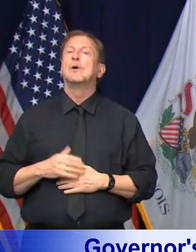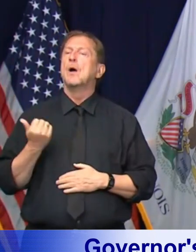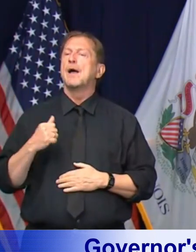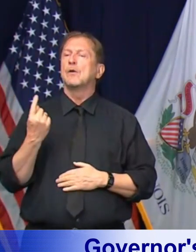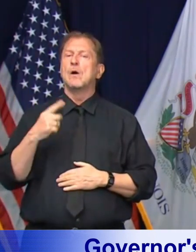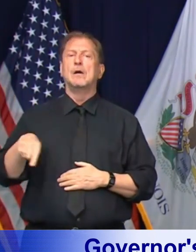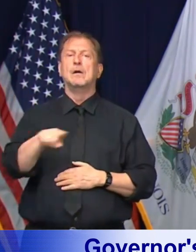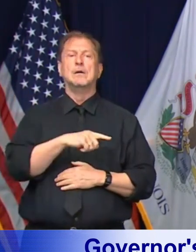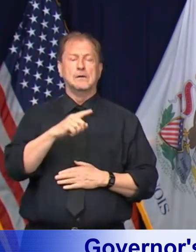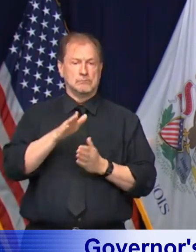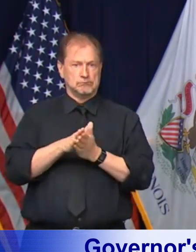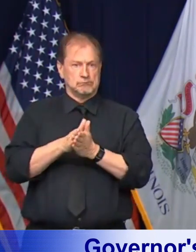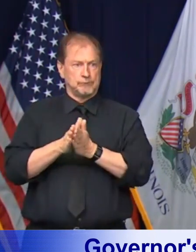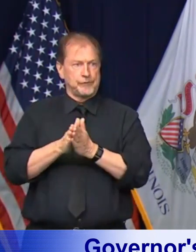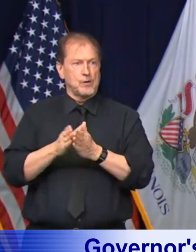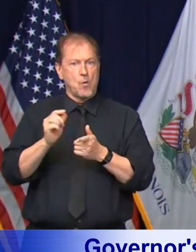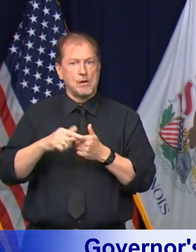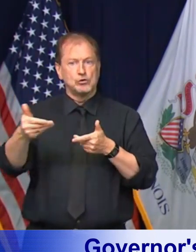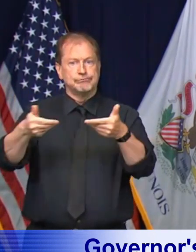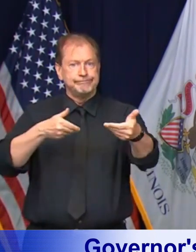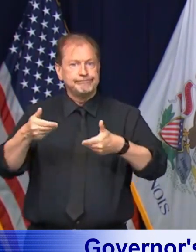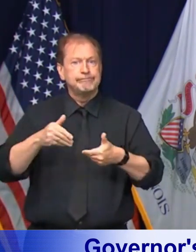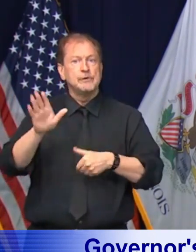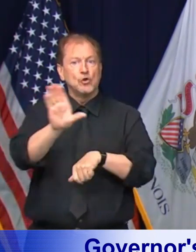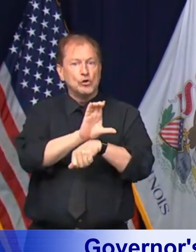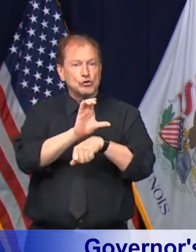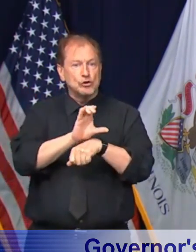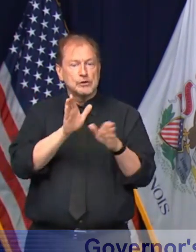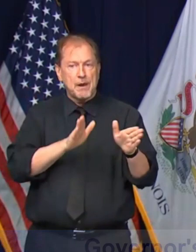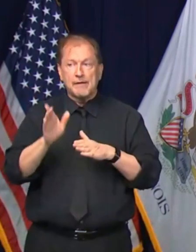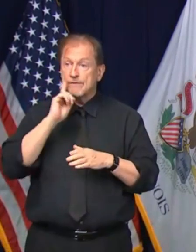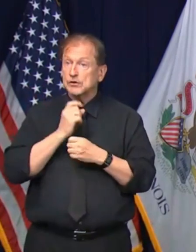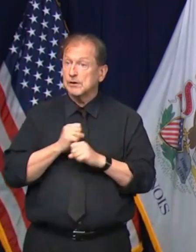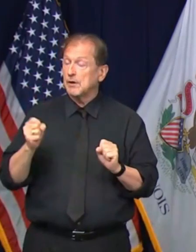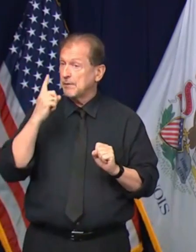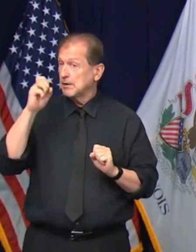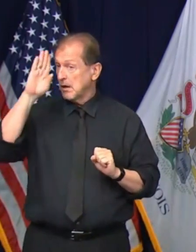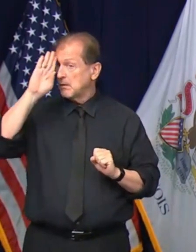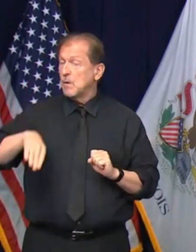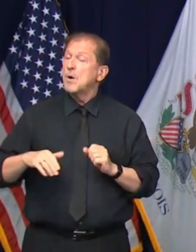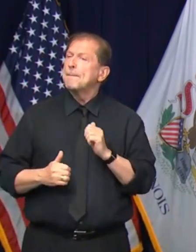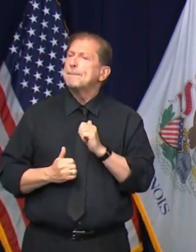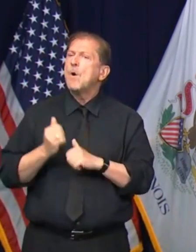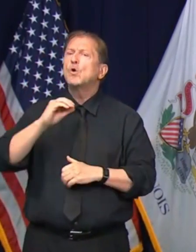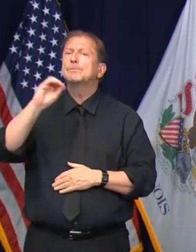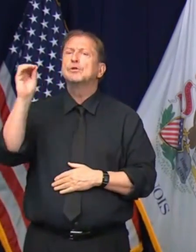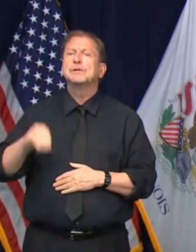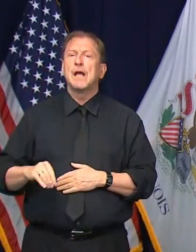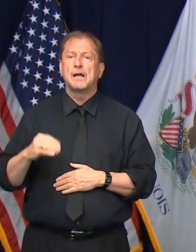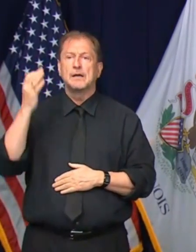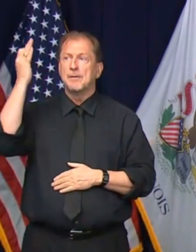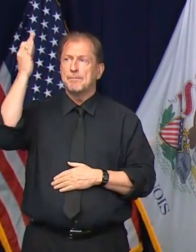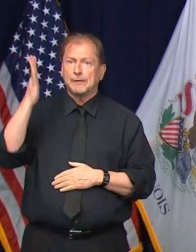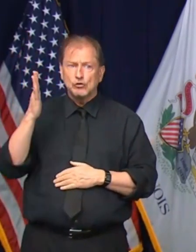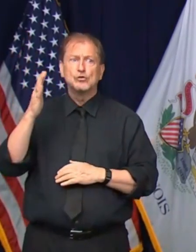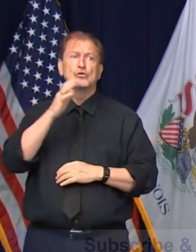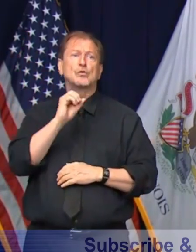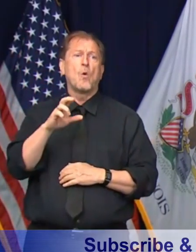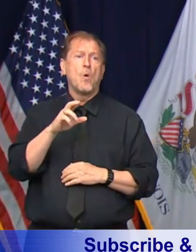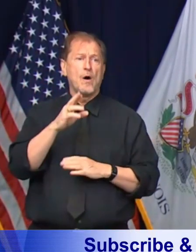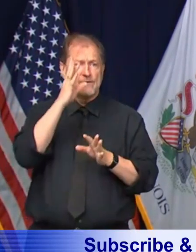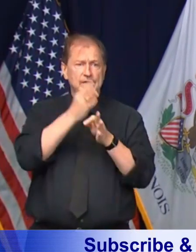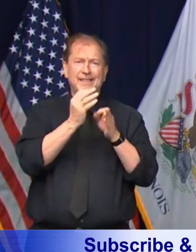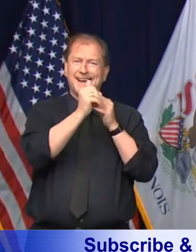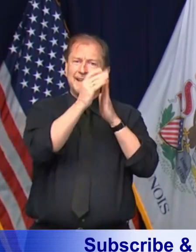an interest in putting forward a plan to do it safely, because I know the vast majority of faith leaders just want to do it right. They want to keep their